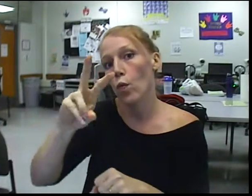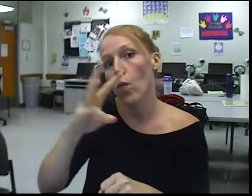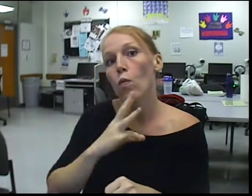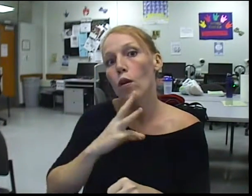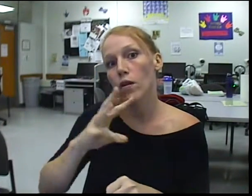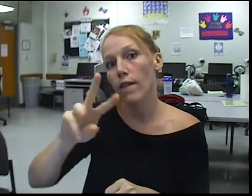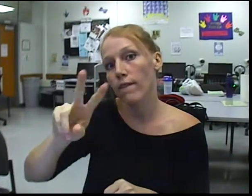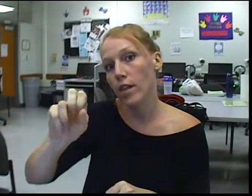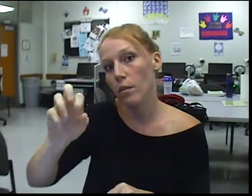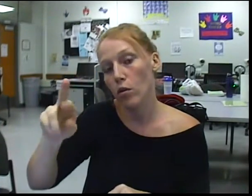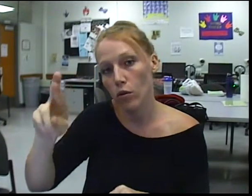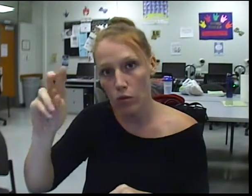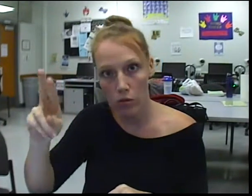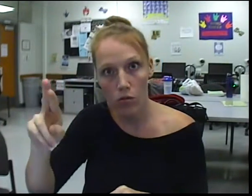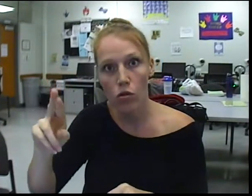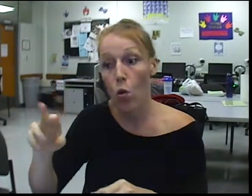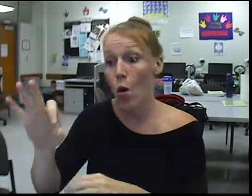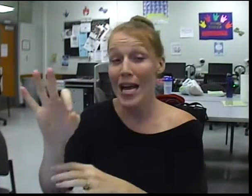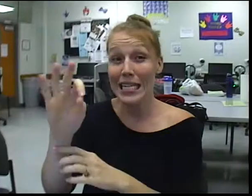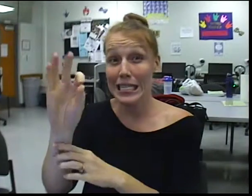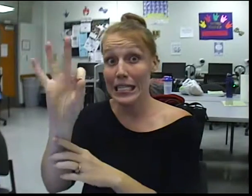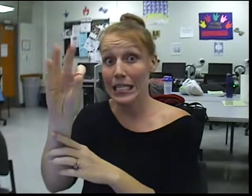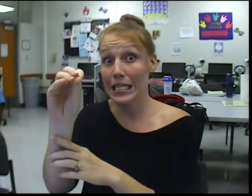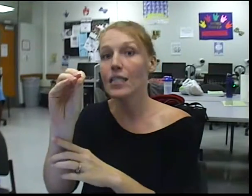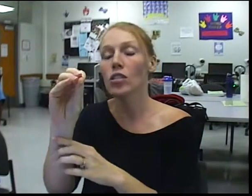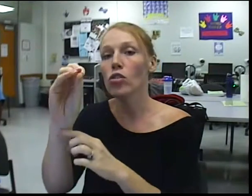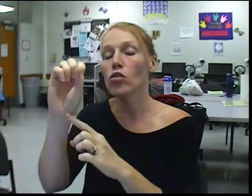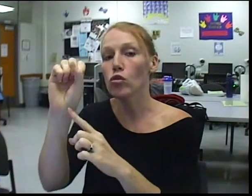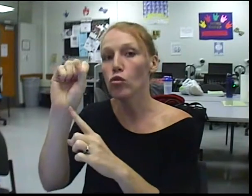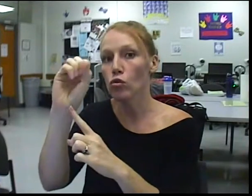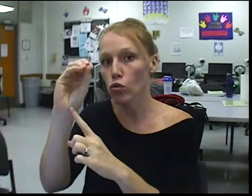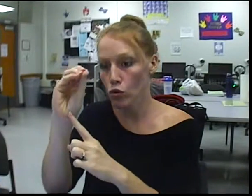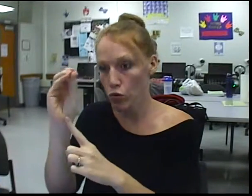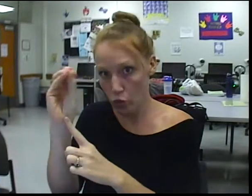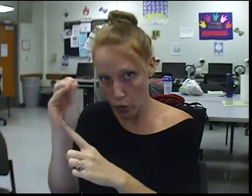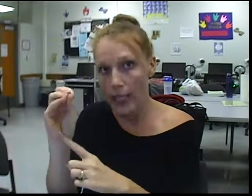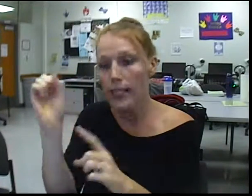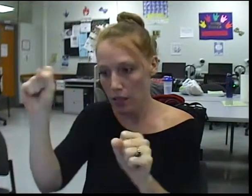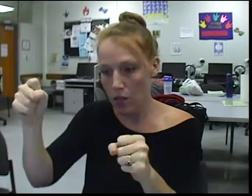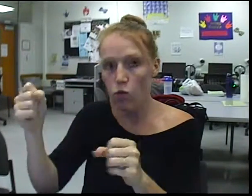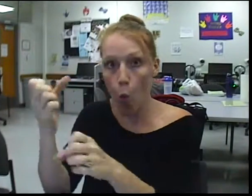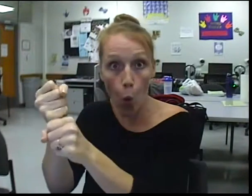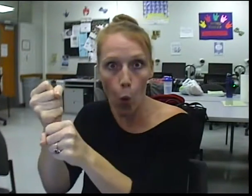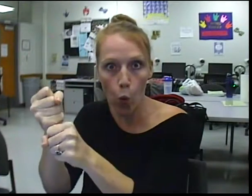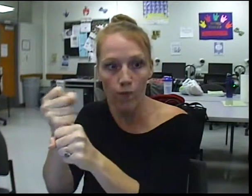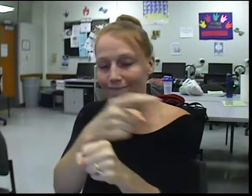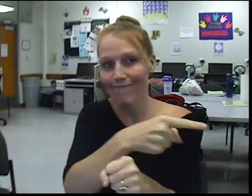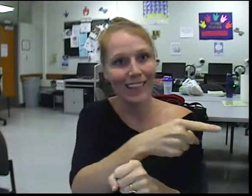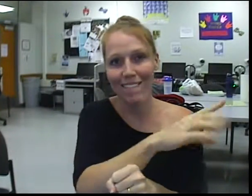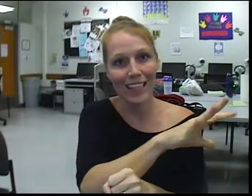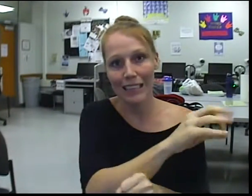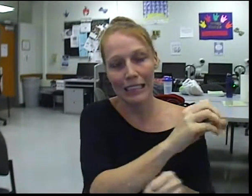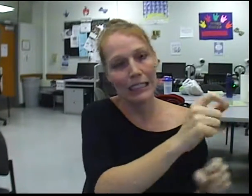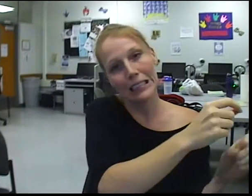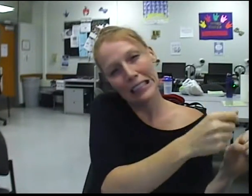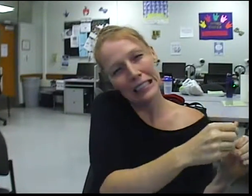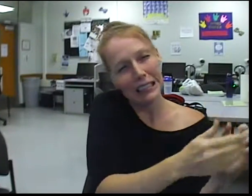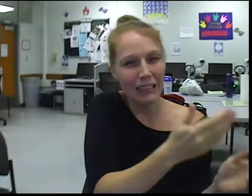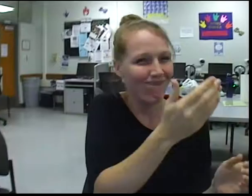degrees. Because there's more space between the particles. Now, with relative humidity, what this is telling